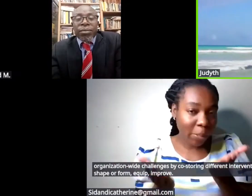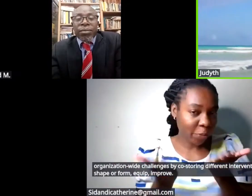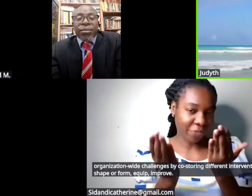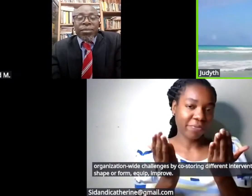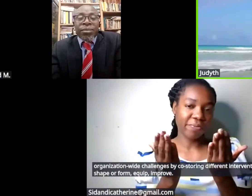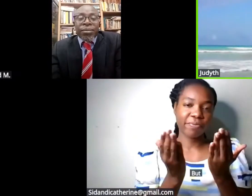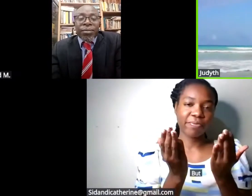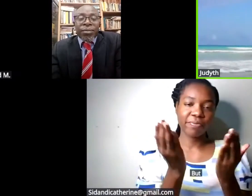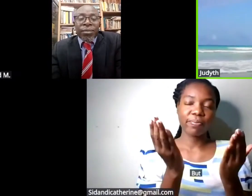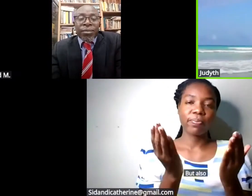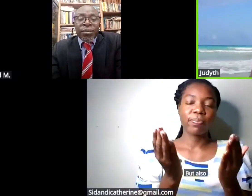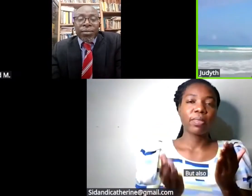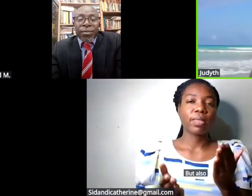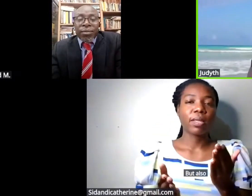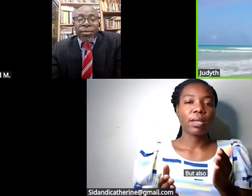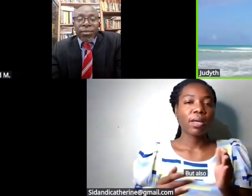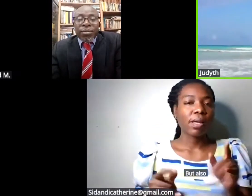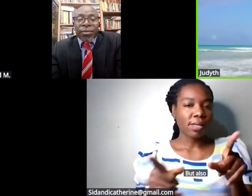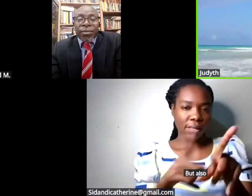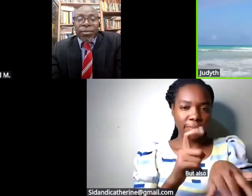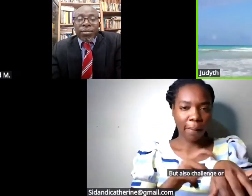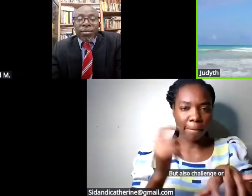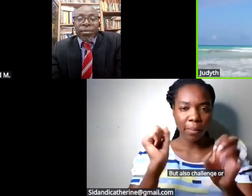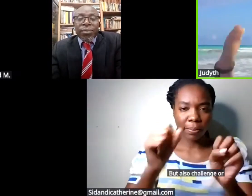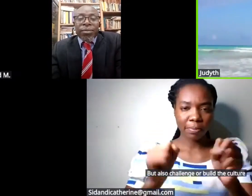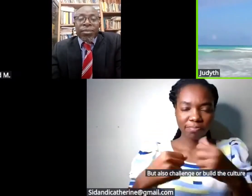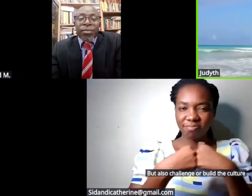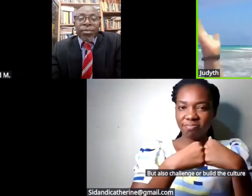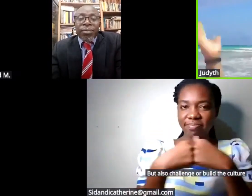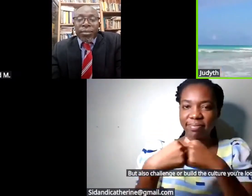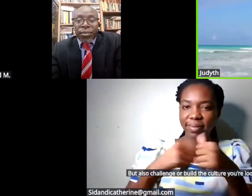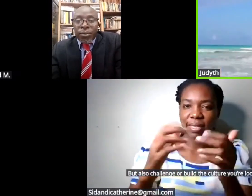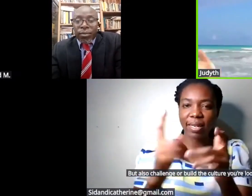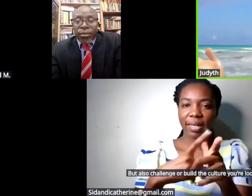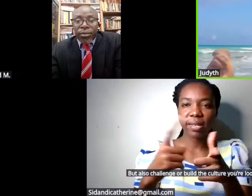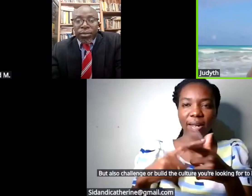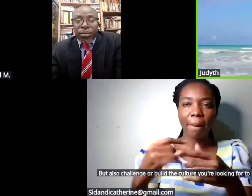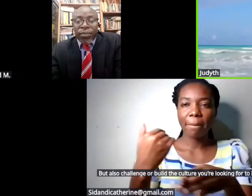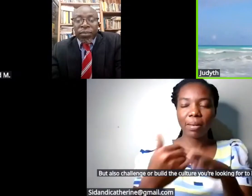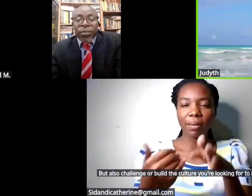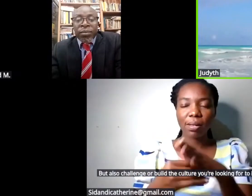also challenge or build the culture you're looking for to help you deliver.